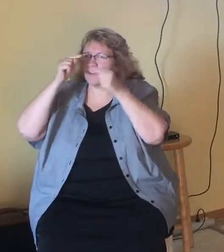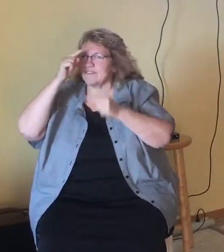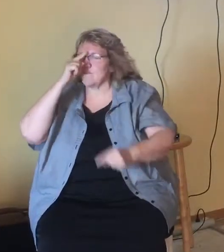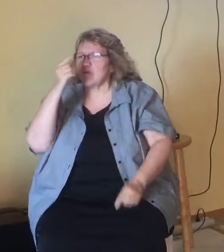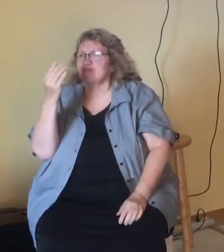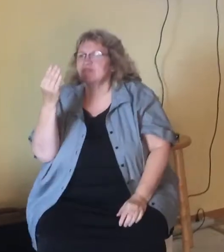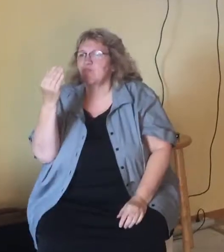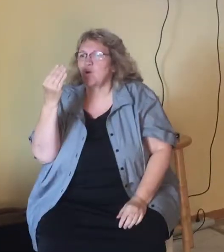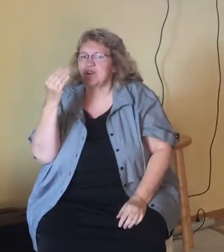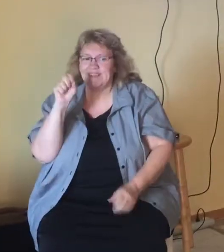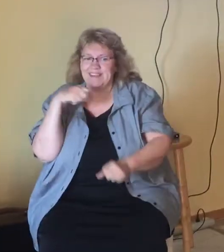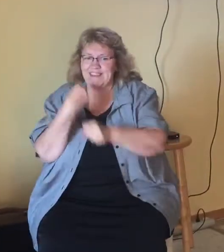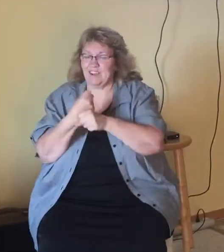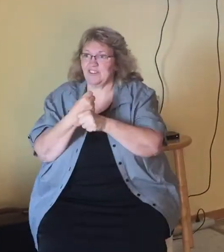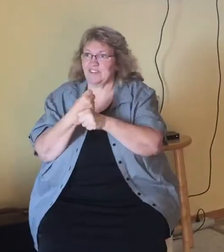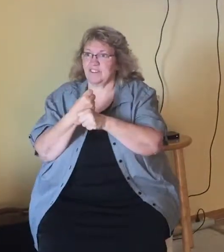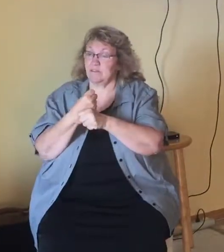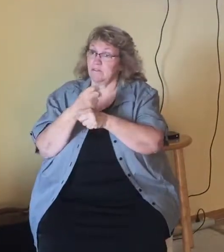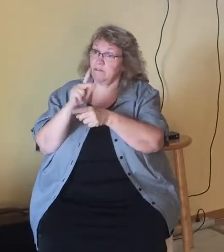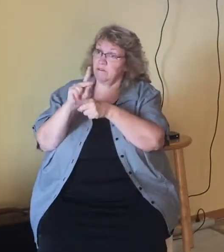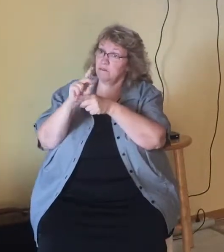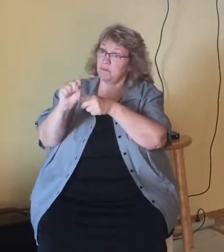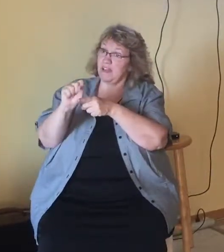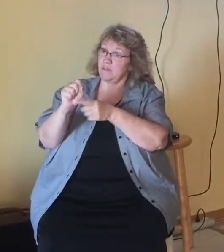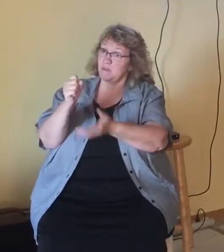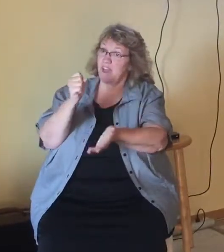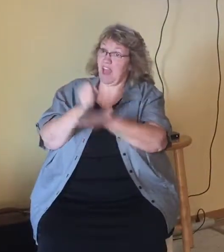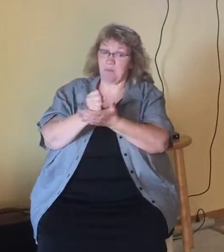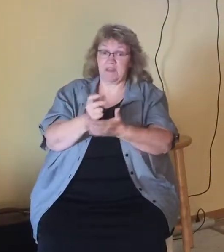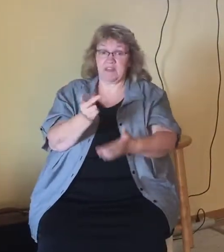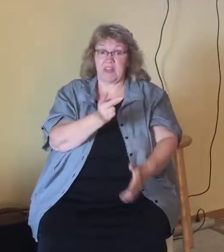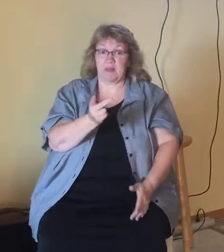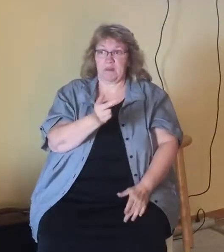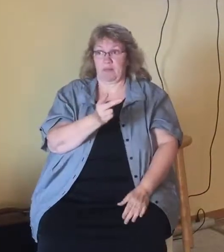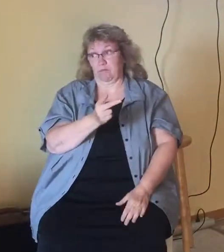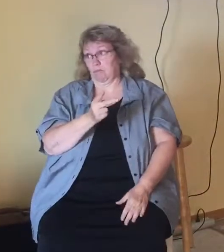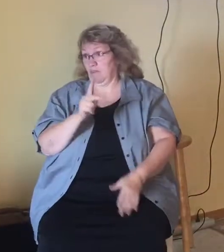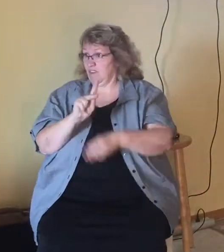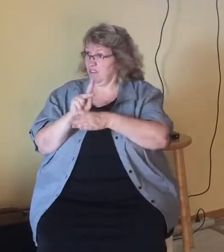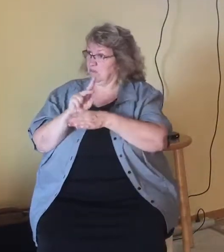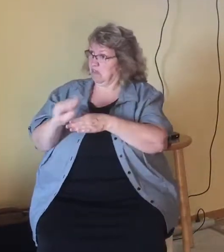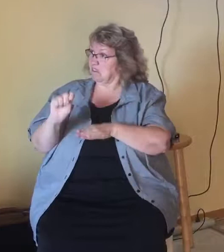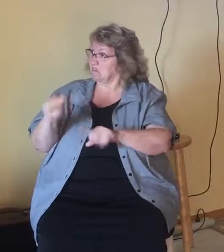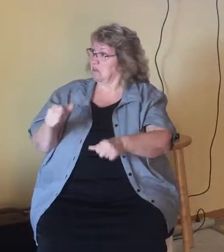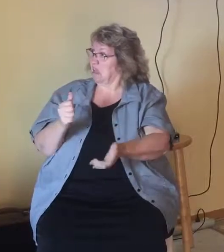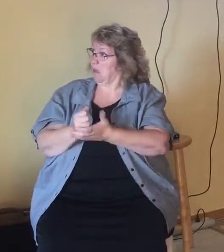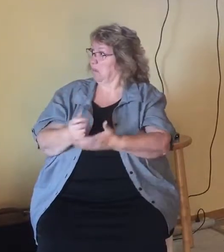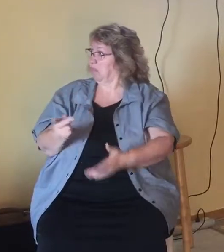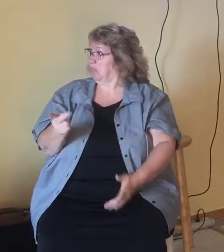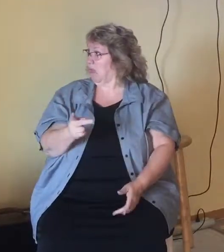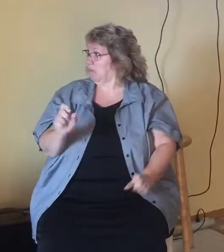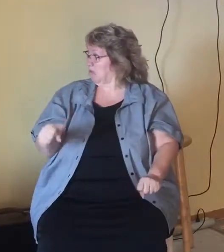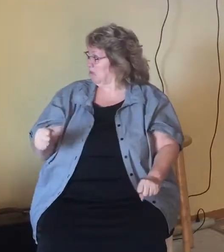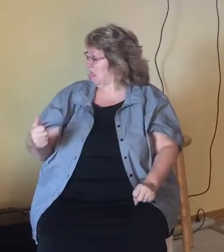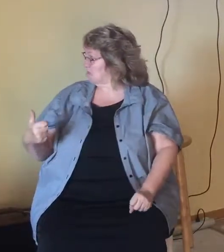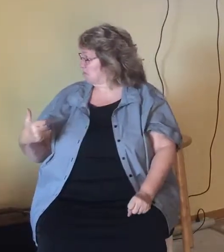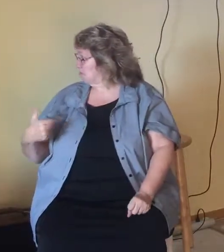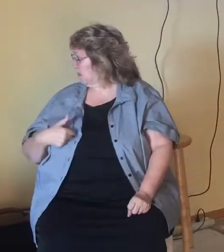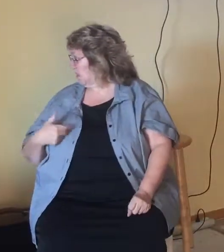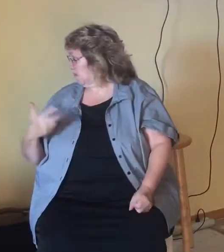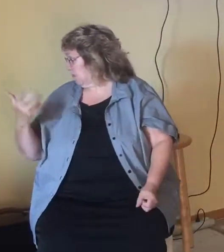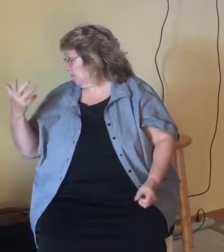years, and this Plexus stuff was helping them. And I thought to myself, well, if Plexus can help them, it can help me.